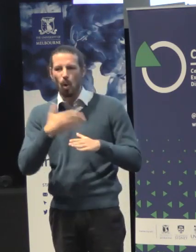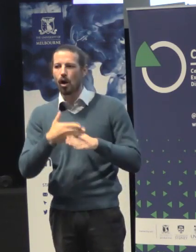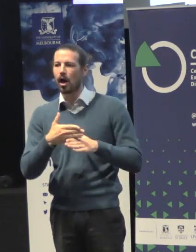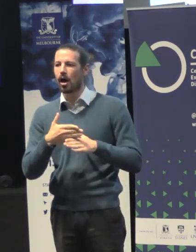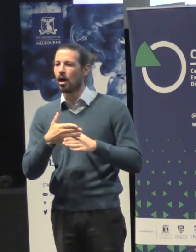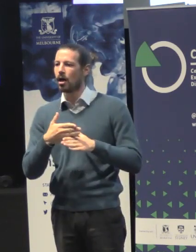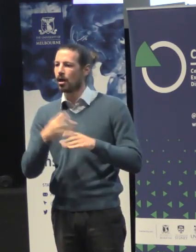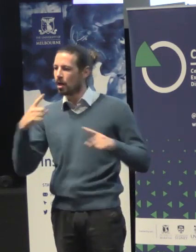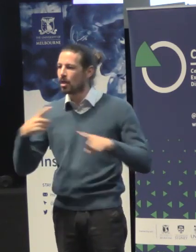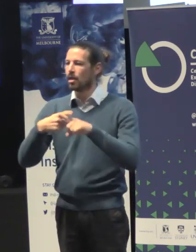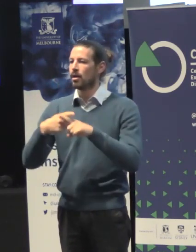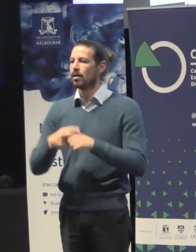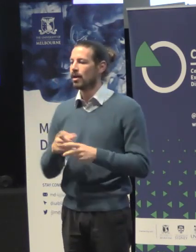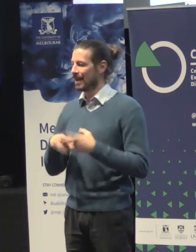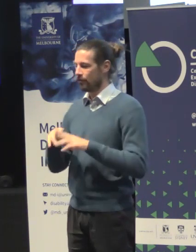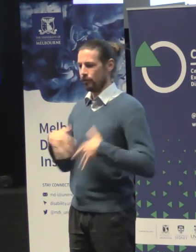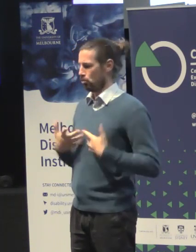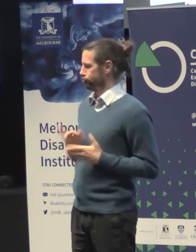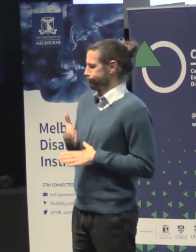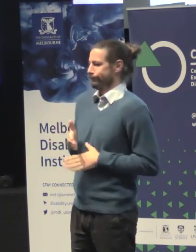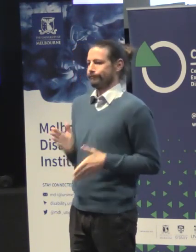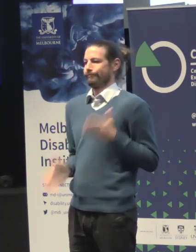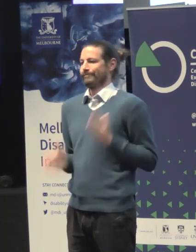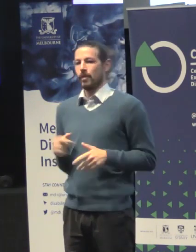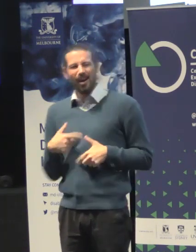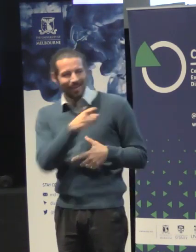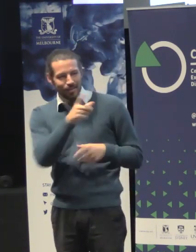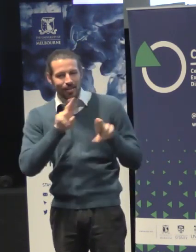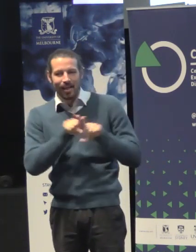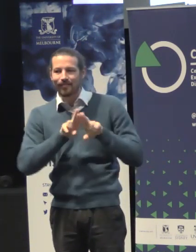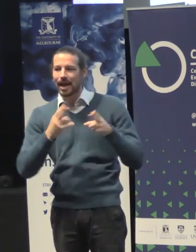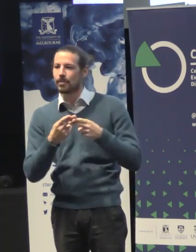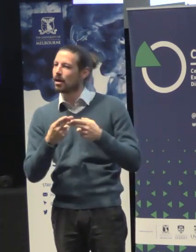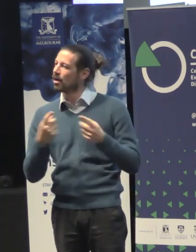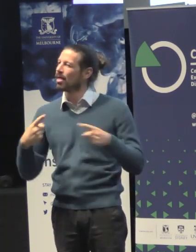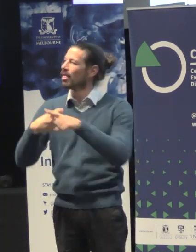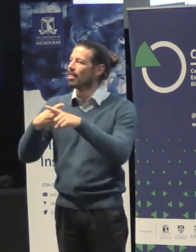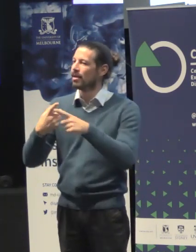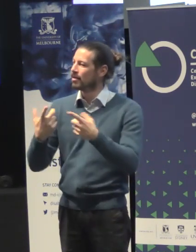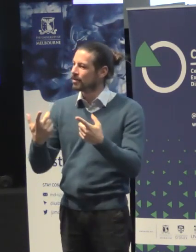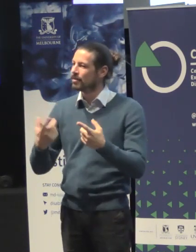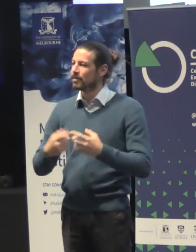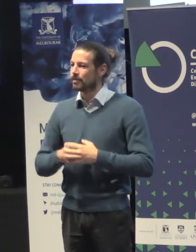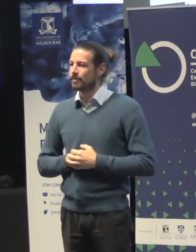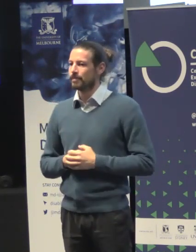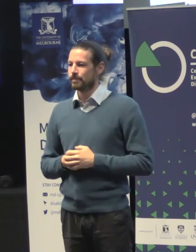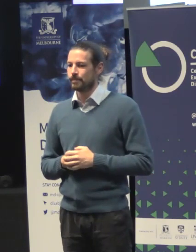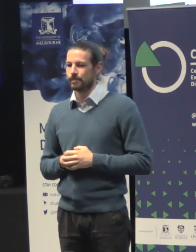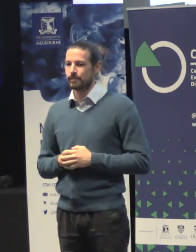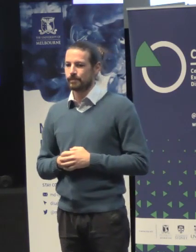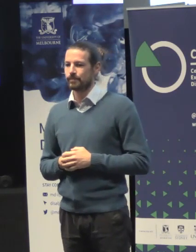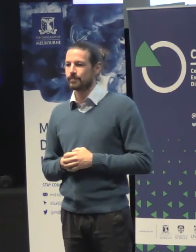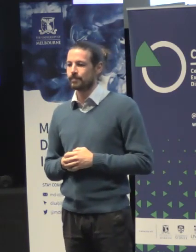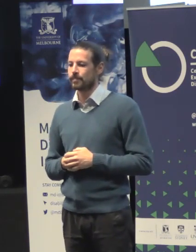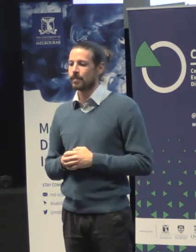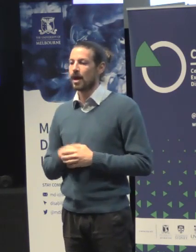very well. If you think that you're their arms and legs and they think you're a member of the family, that's not going to work very well. And the point is that